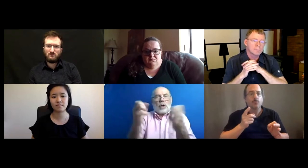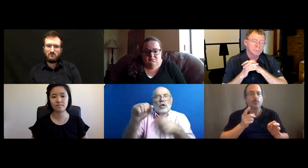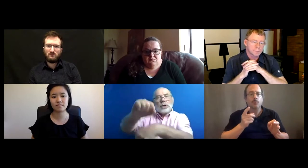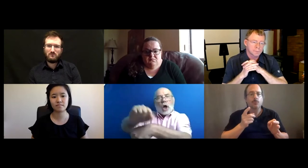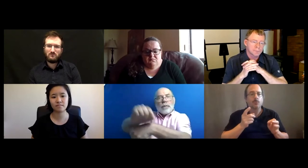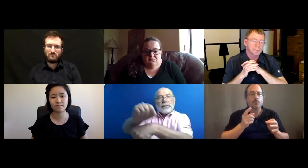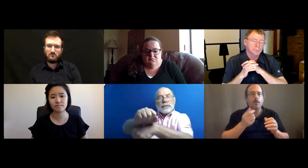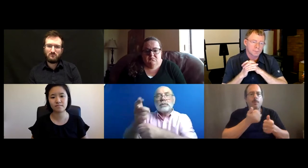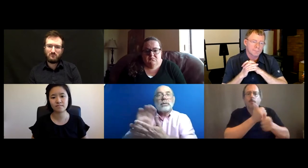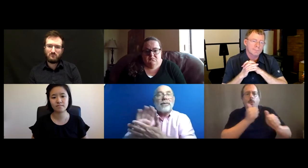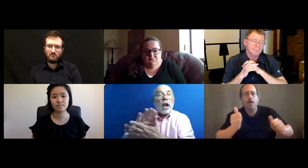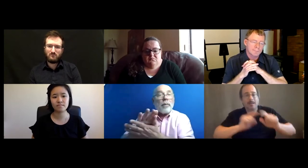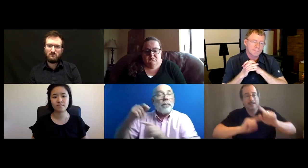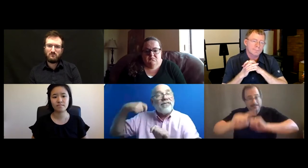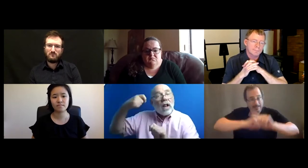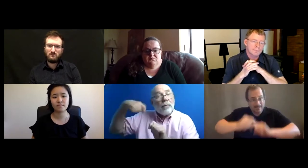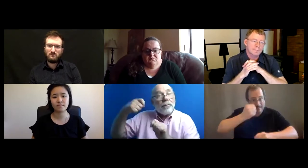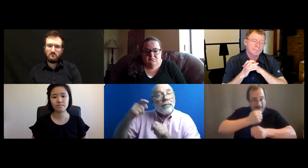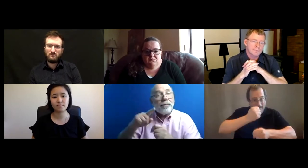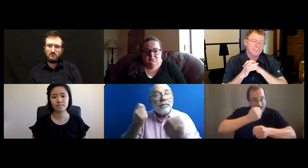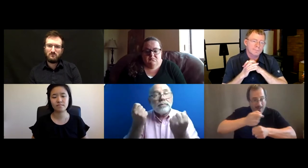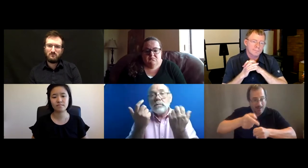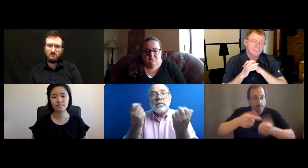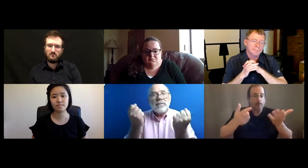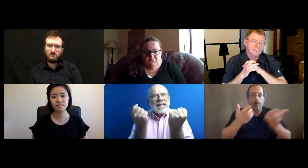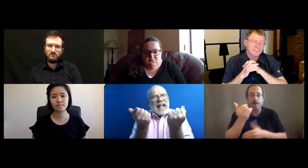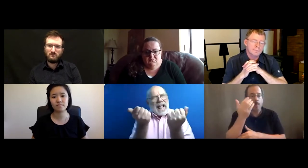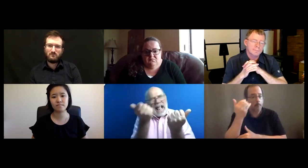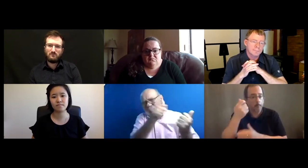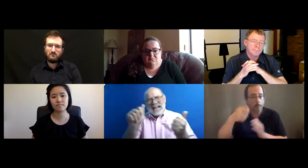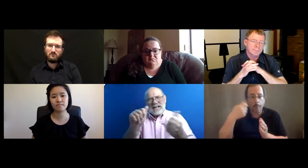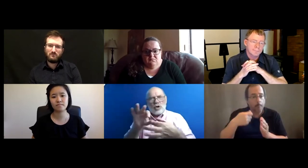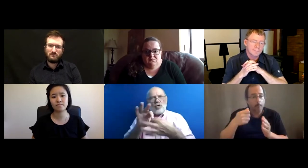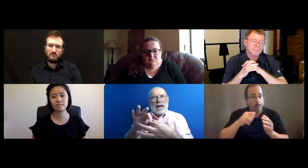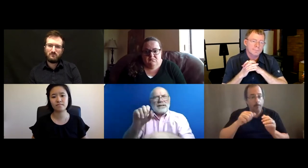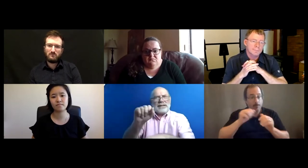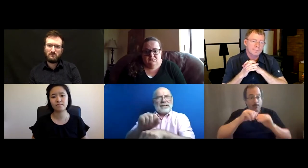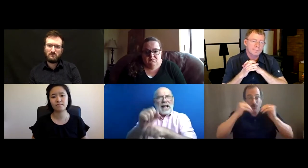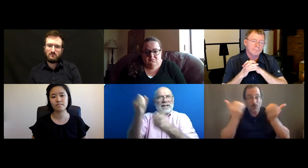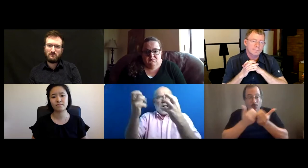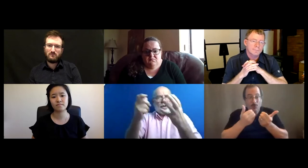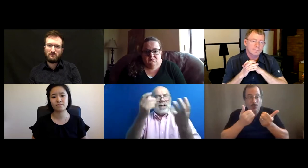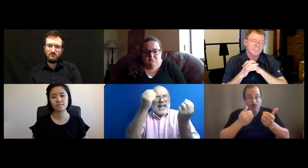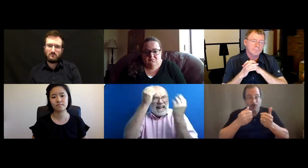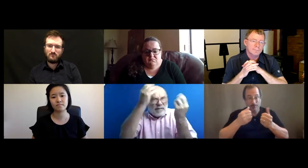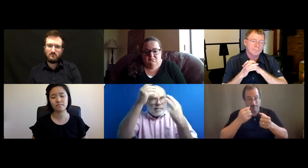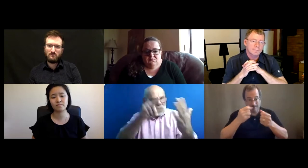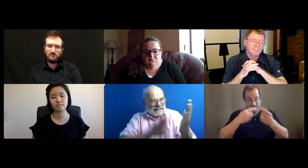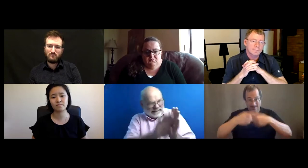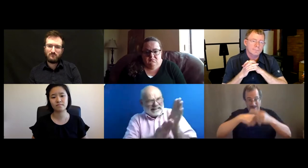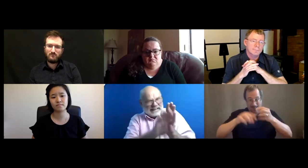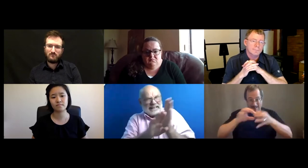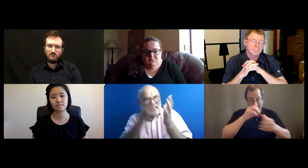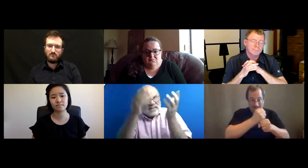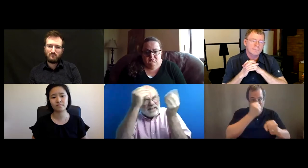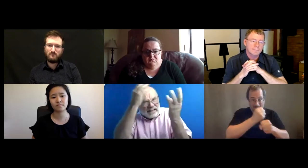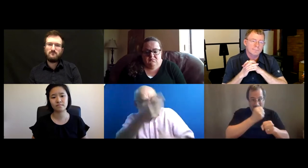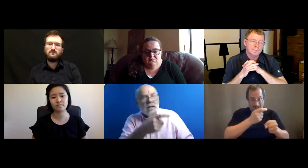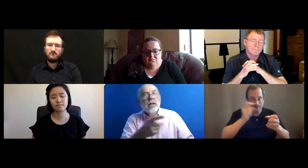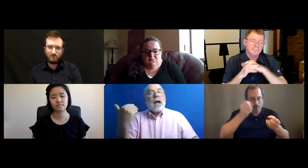interpreters. Anything working with ASL as a language in film and entertainment, we have